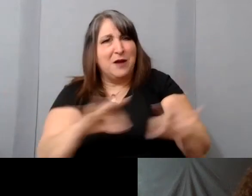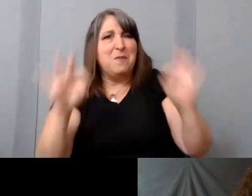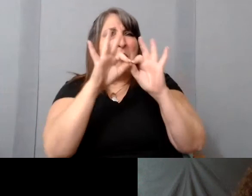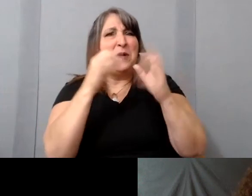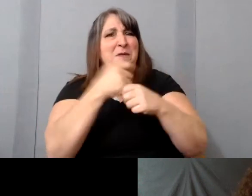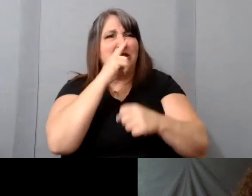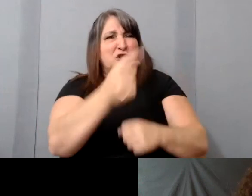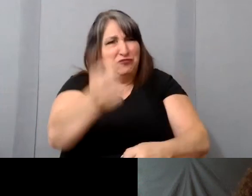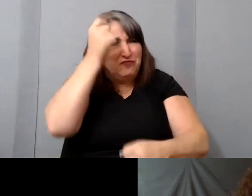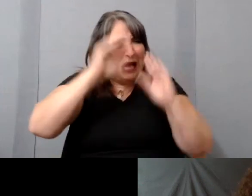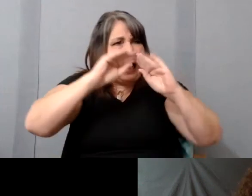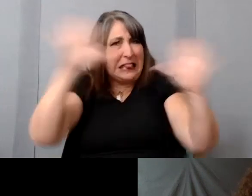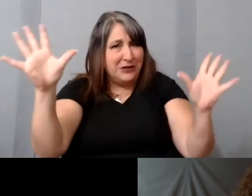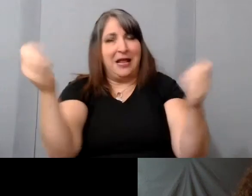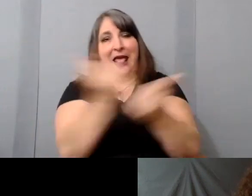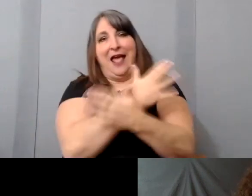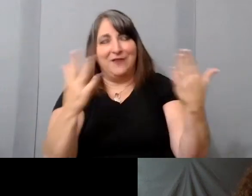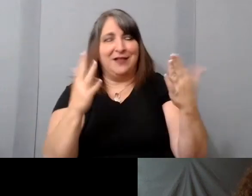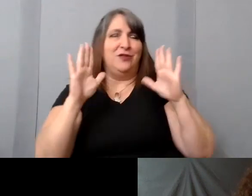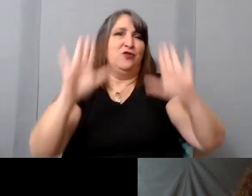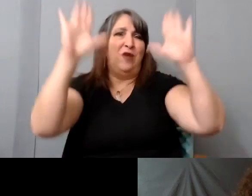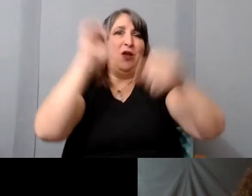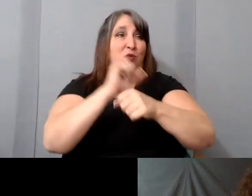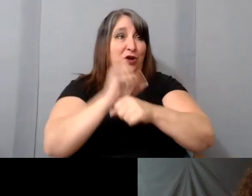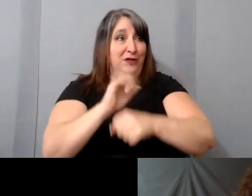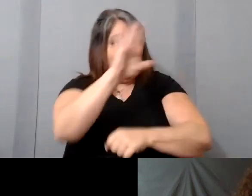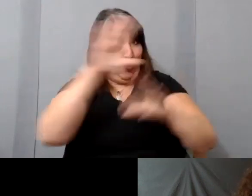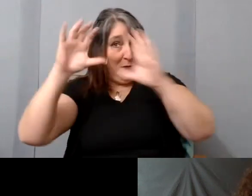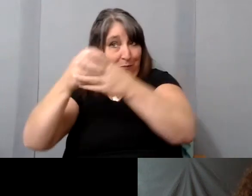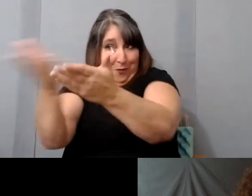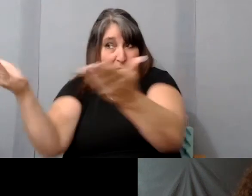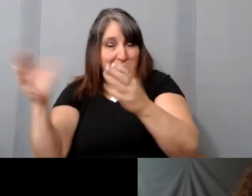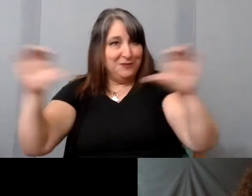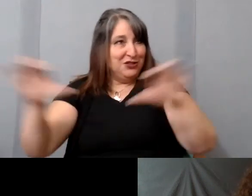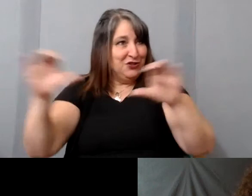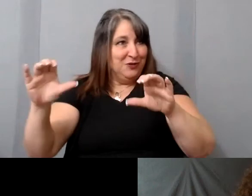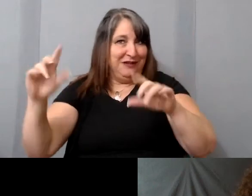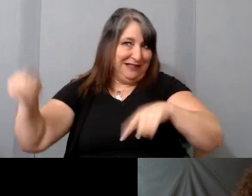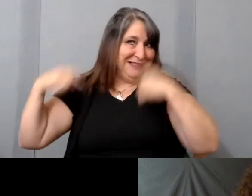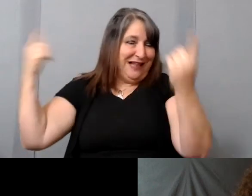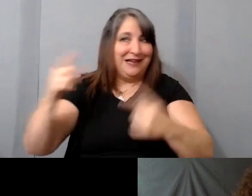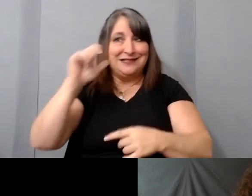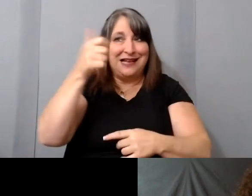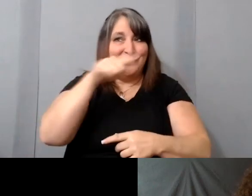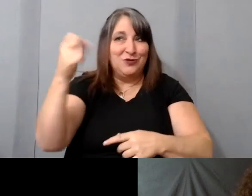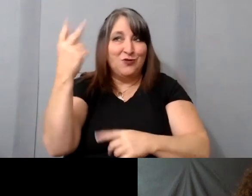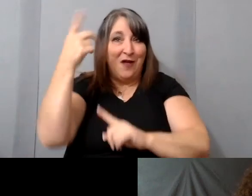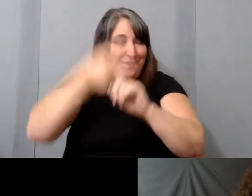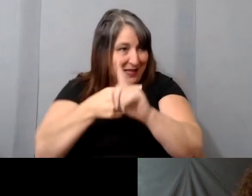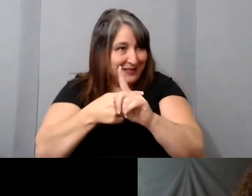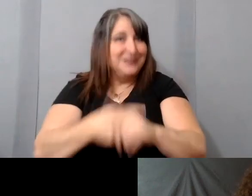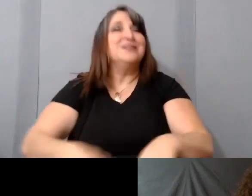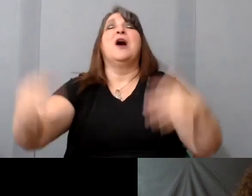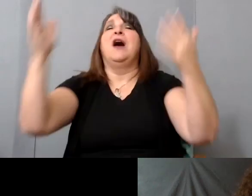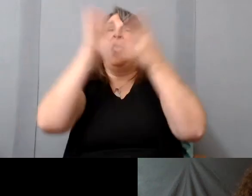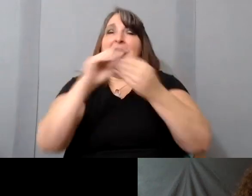you had a full picture of all the great work that your party has been doing these last 10 or 12 months. So with that,